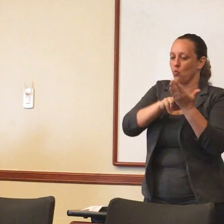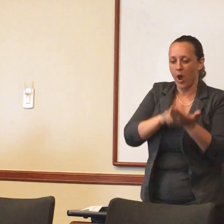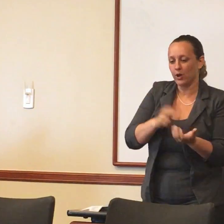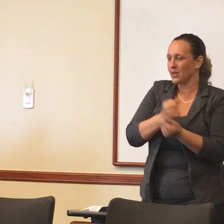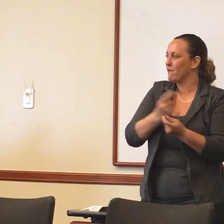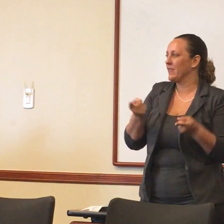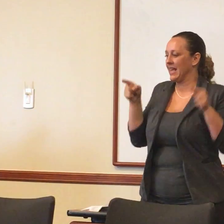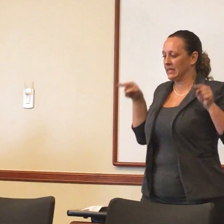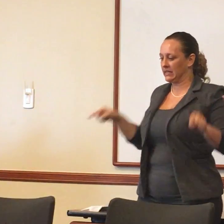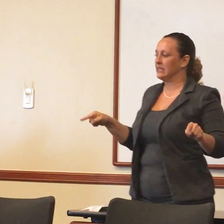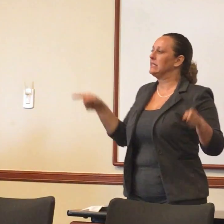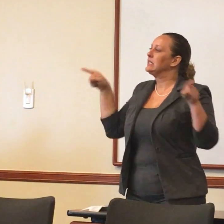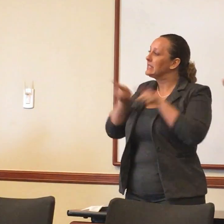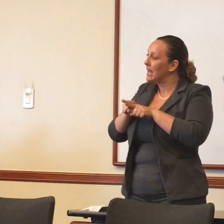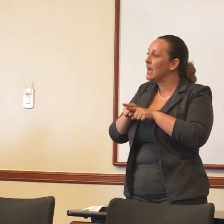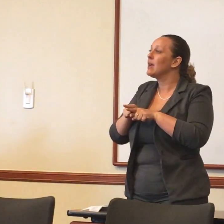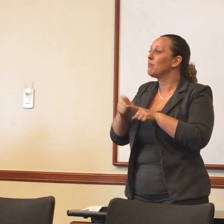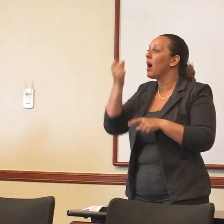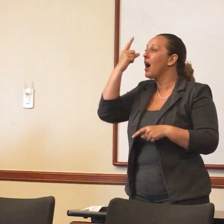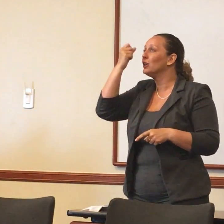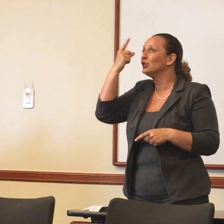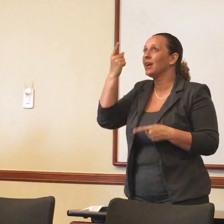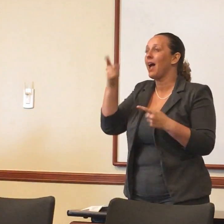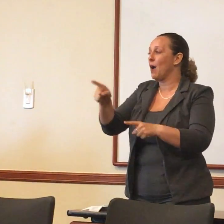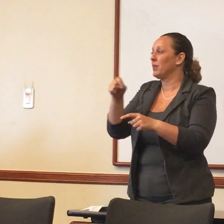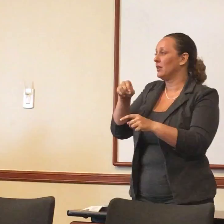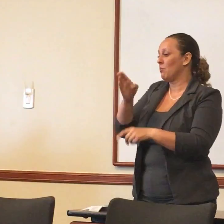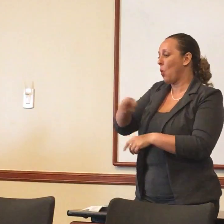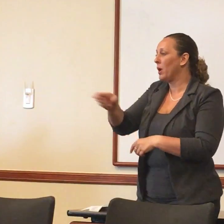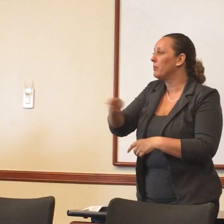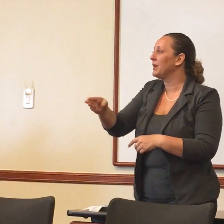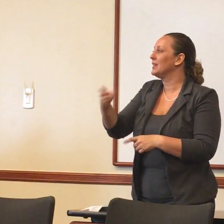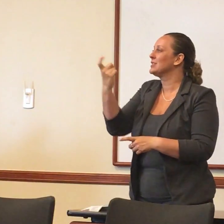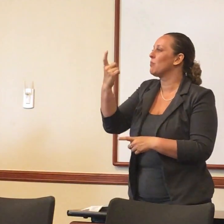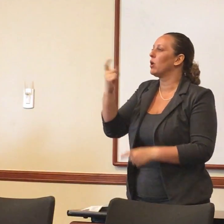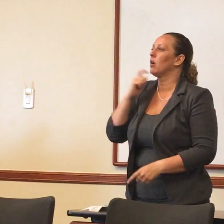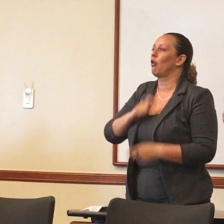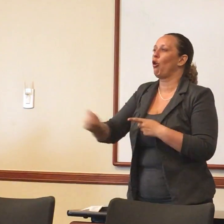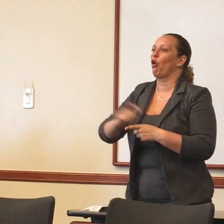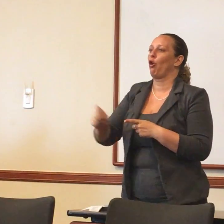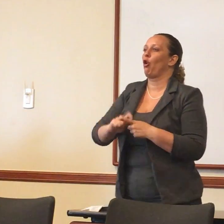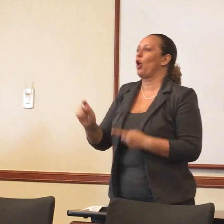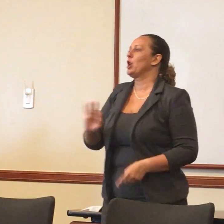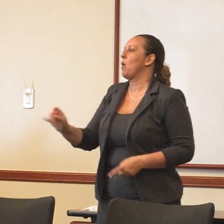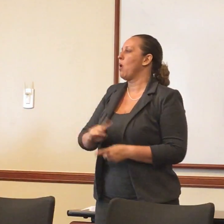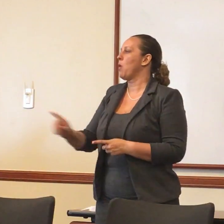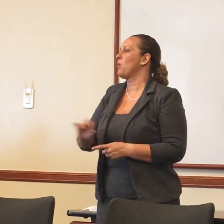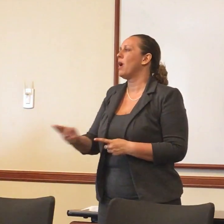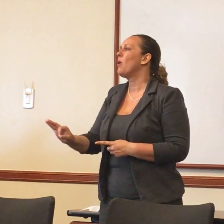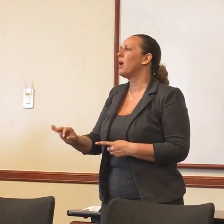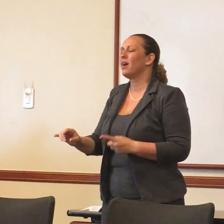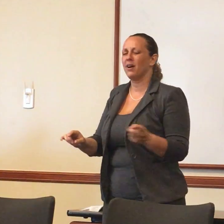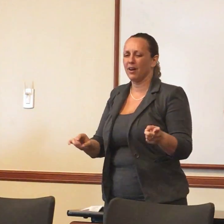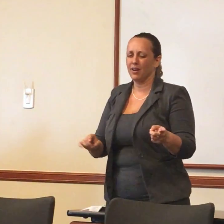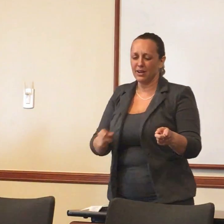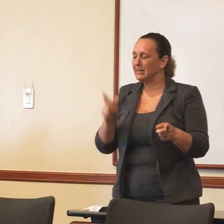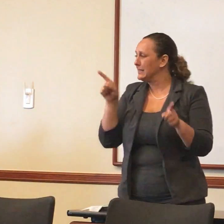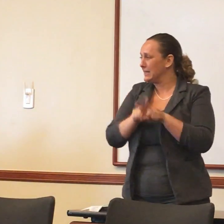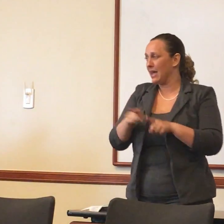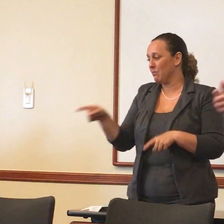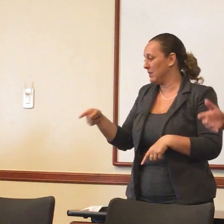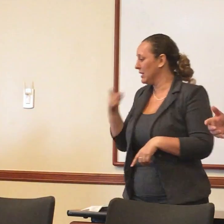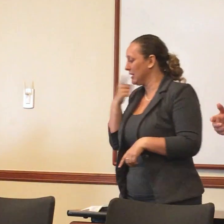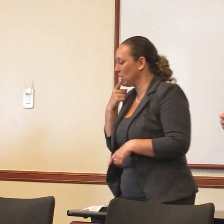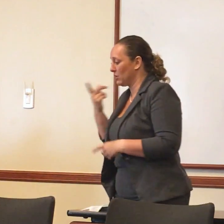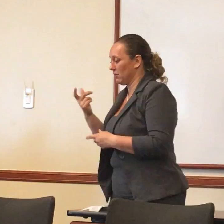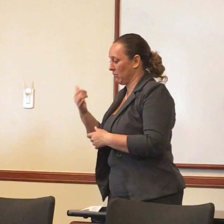it, but we've had several cases, and maybe one, somebody abusing 911, yes, we would press charges if they're purposely